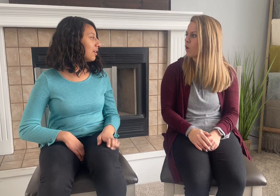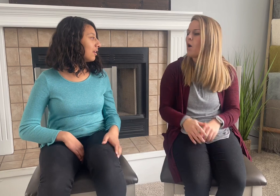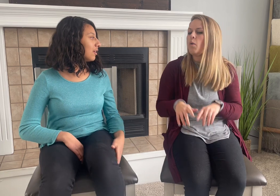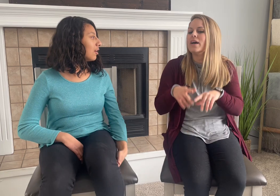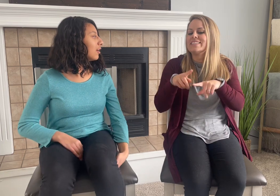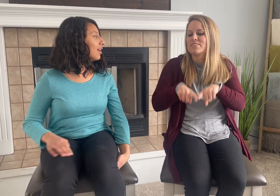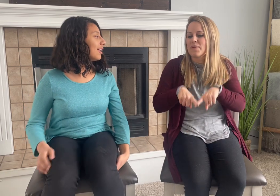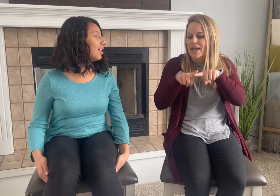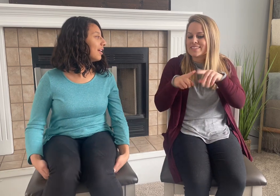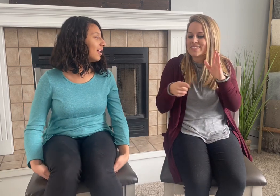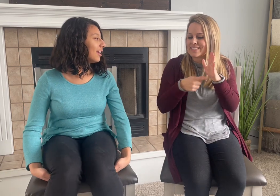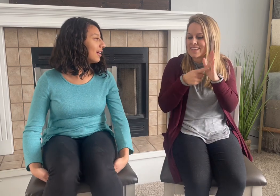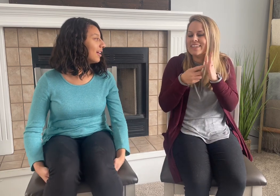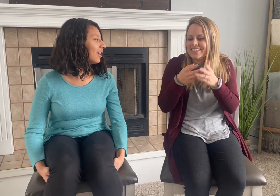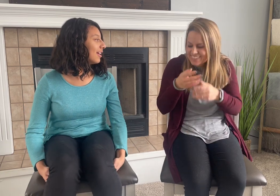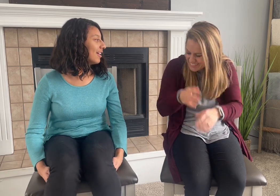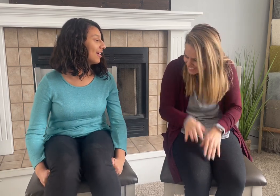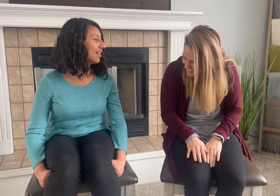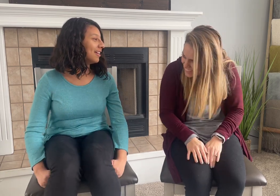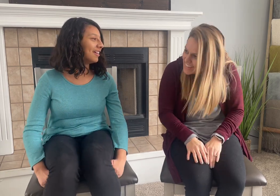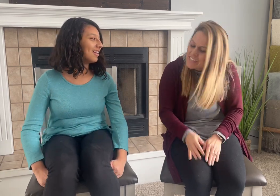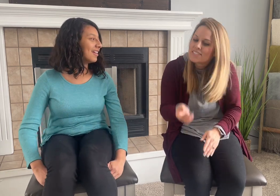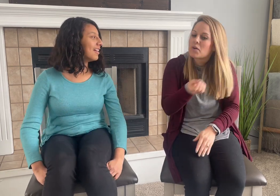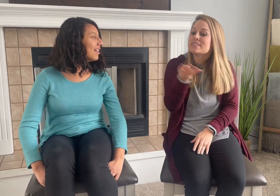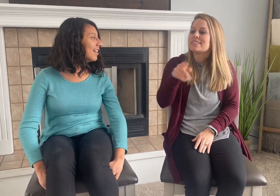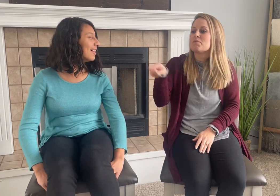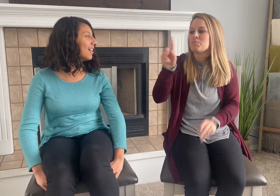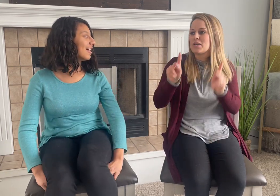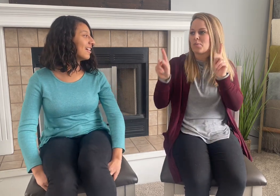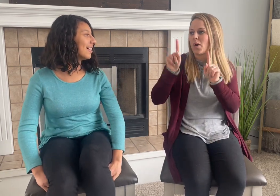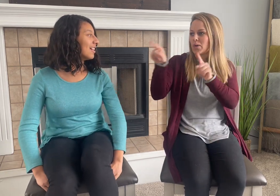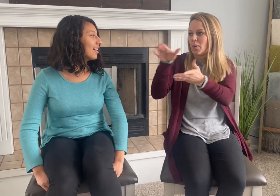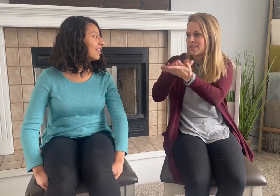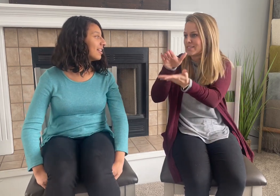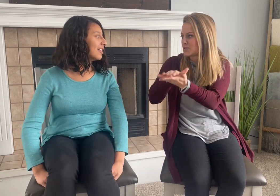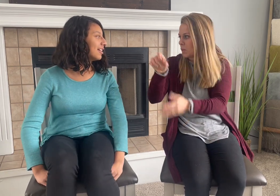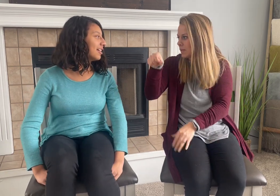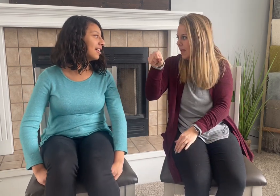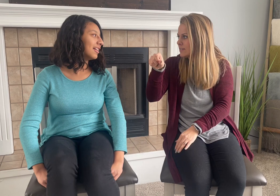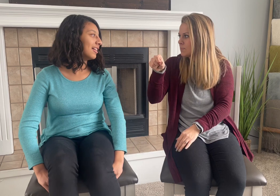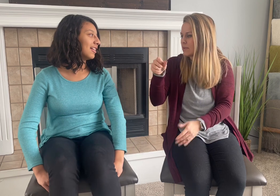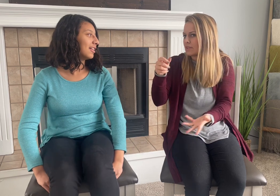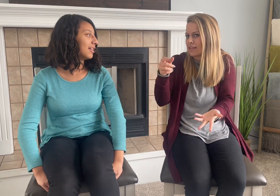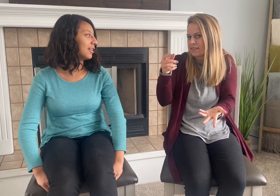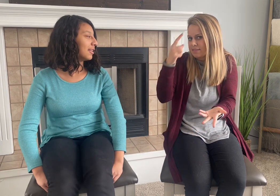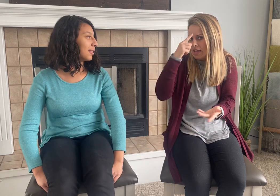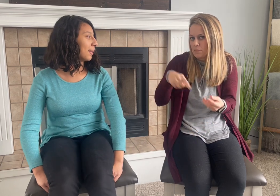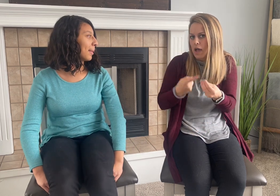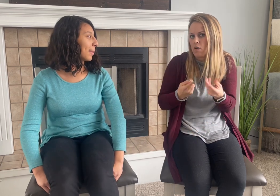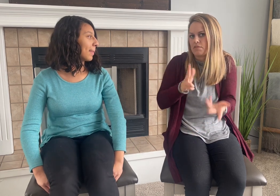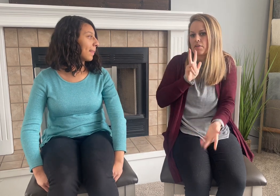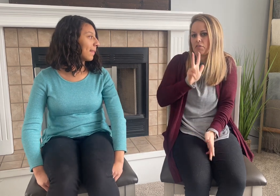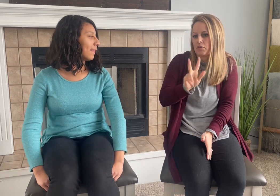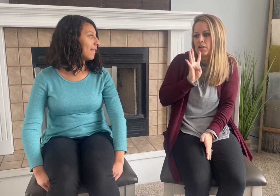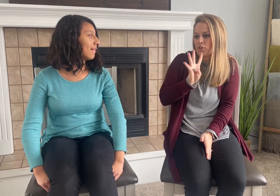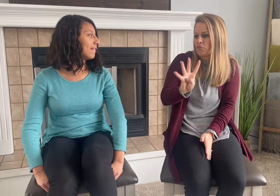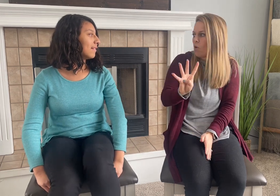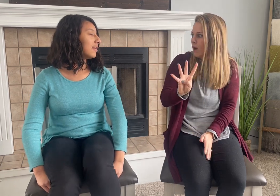Well, it depends. So some people are going to school. Yes. But like, think about if they're three or four,